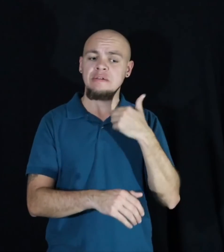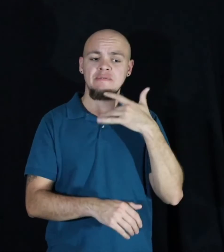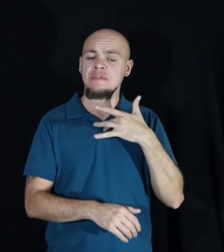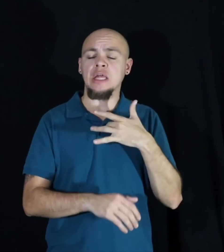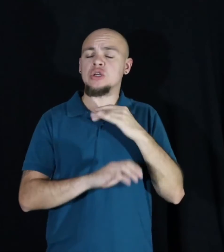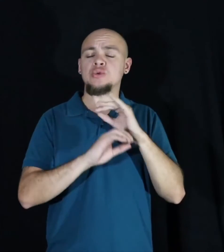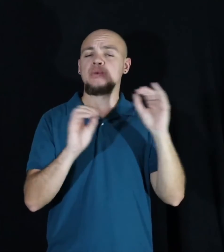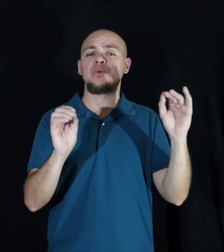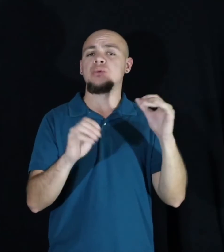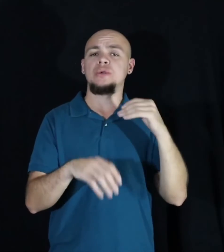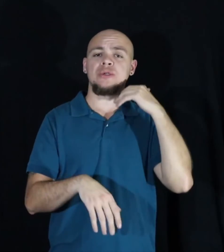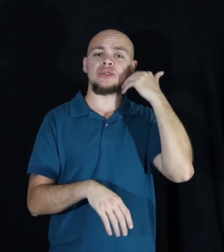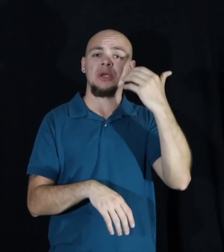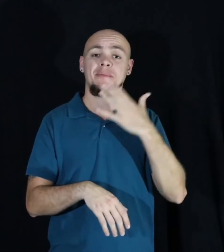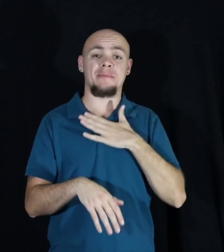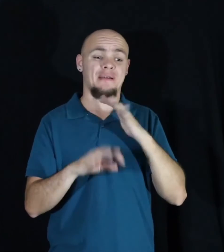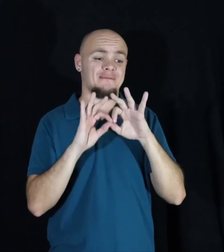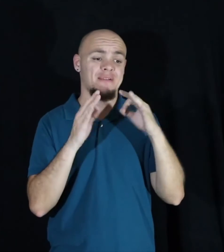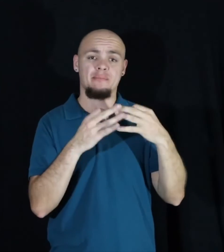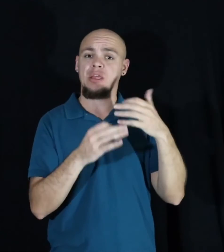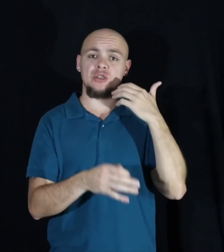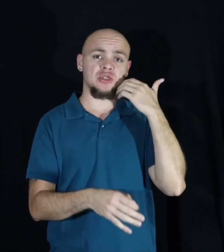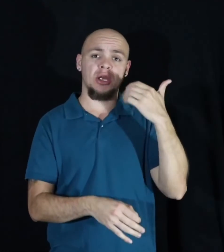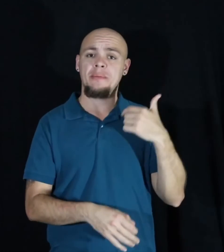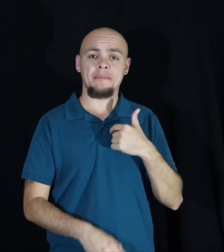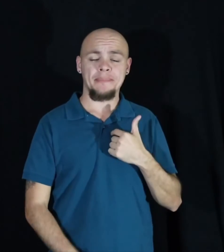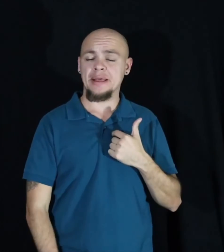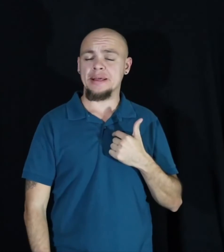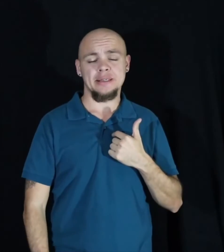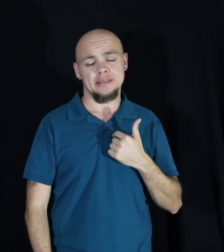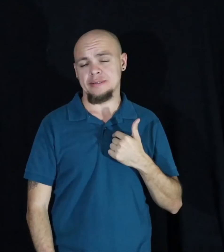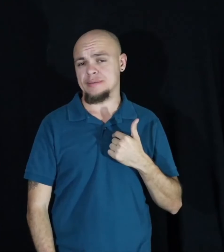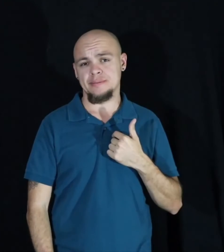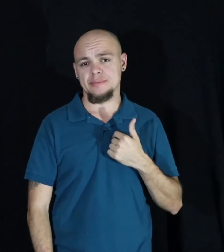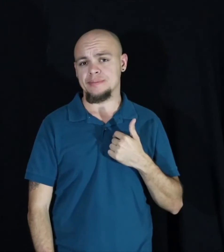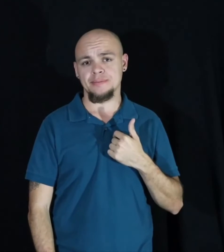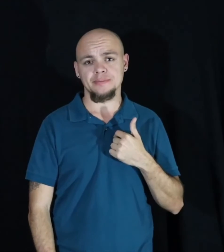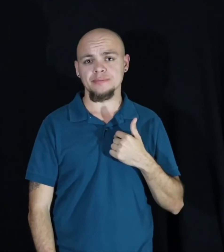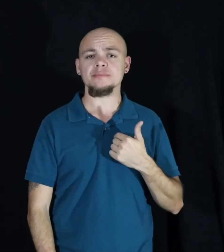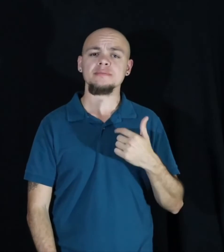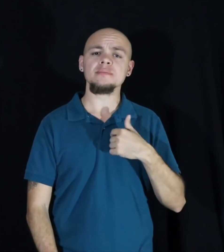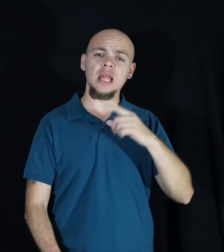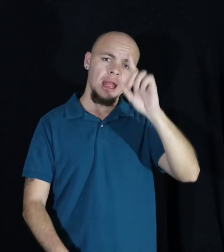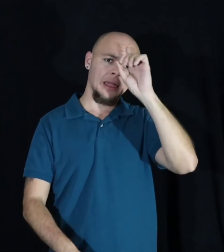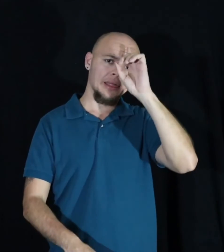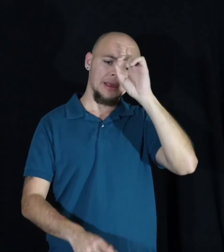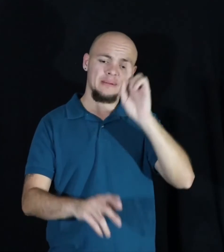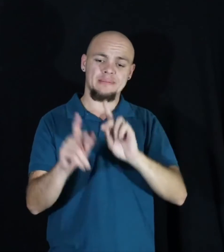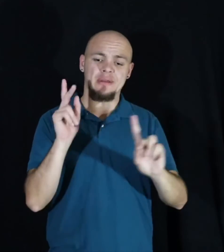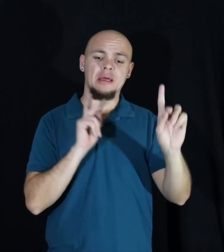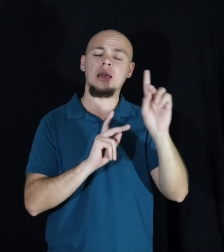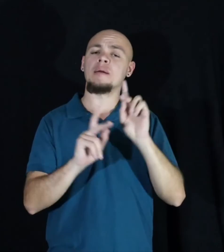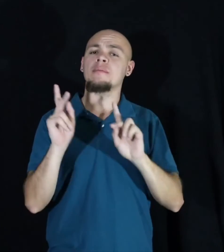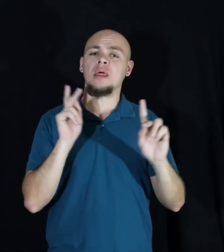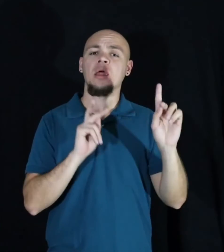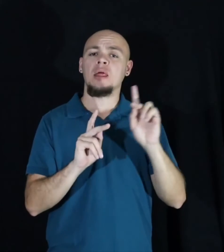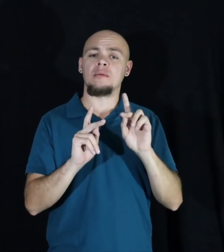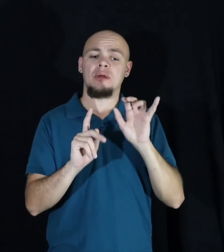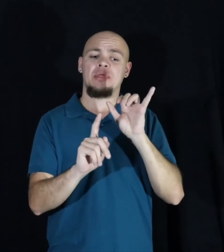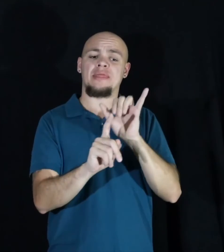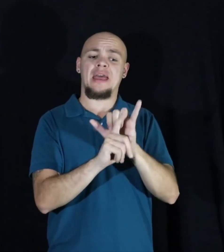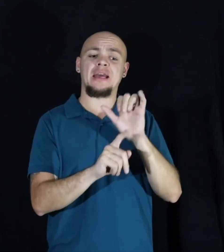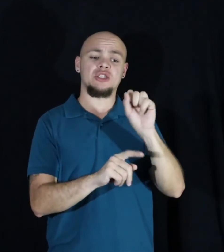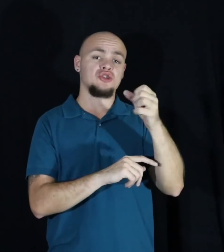And my family was never ashamed of me. And I really think that prevents a lot of people from getting the help that they